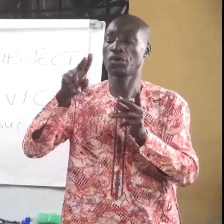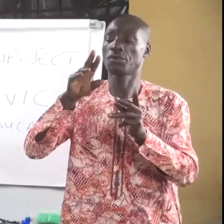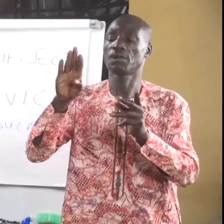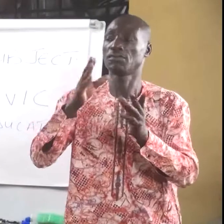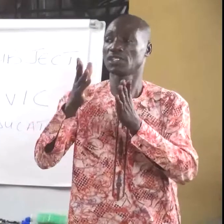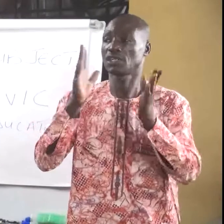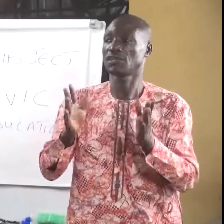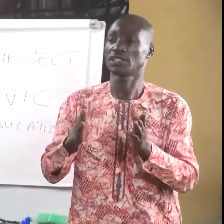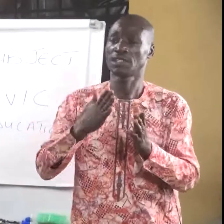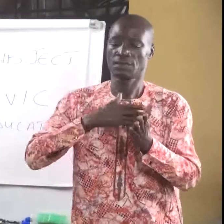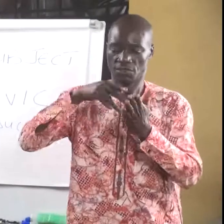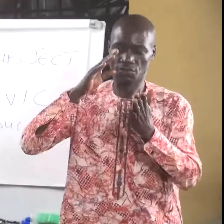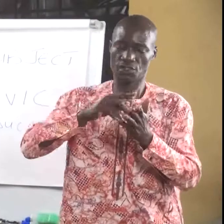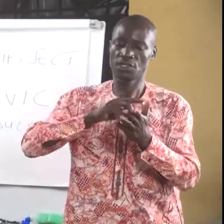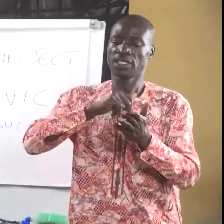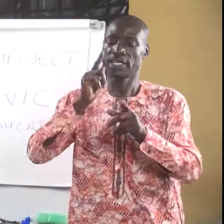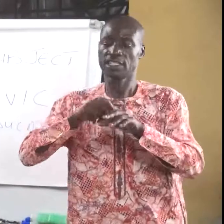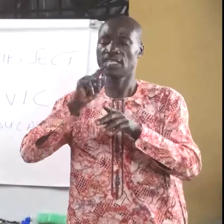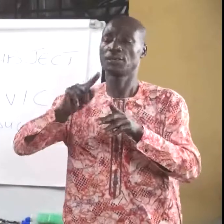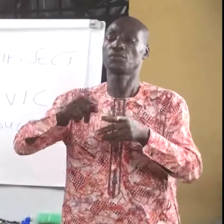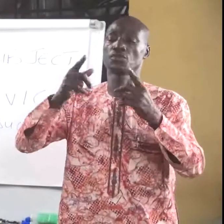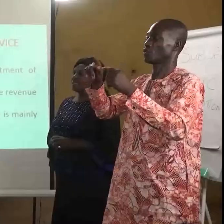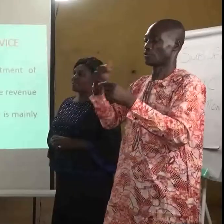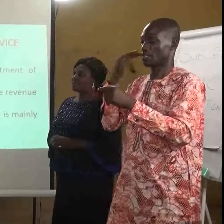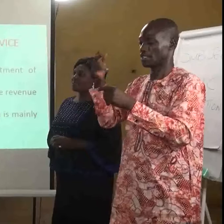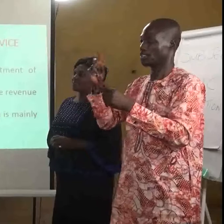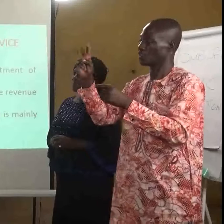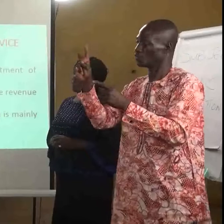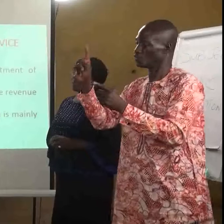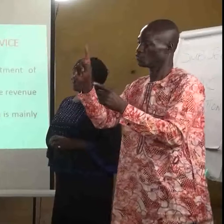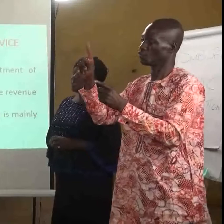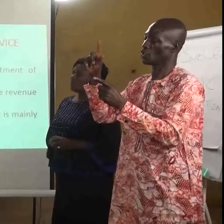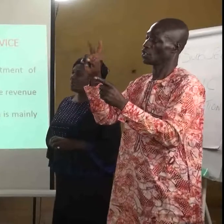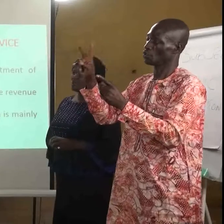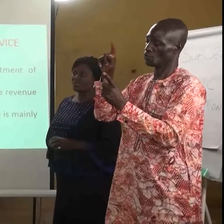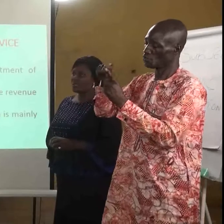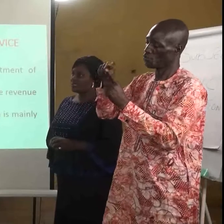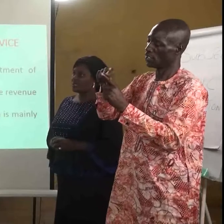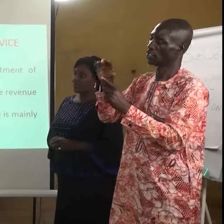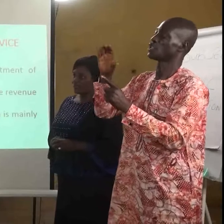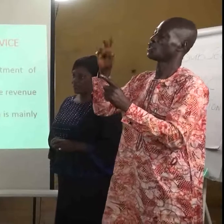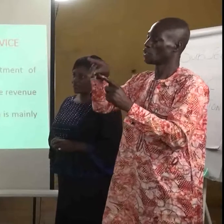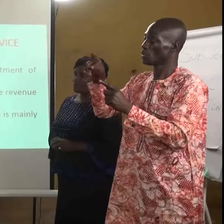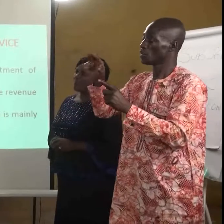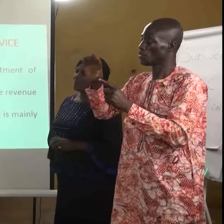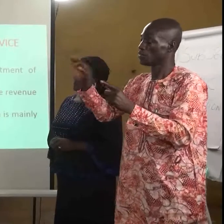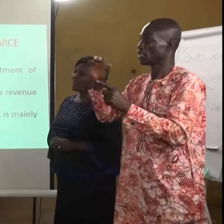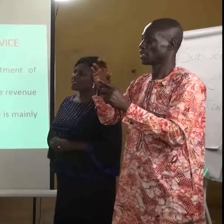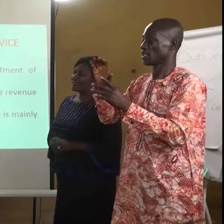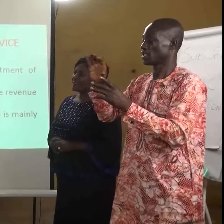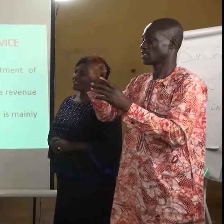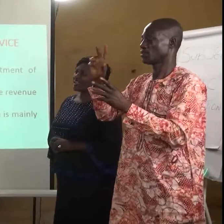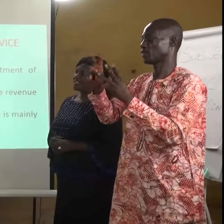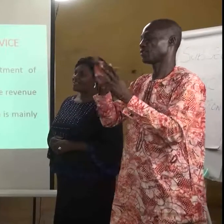my learners, whenever you come across such words in exams or anywhere, don't get confused.